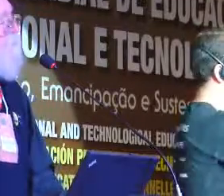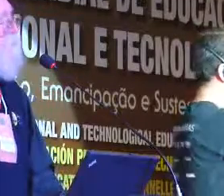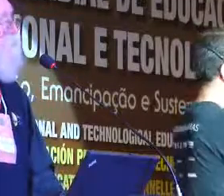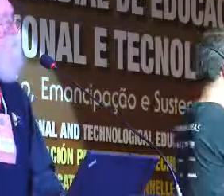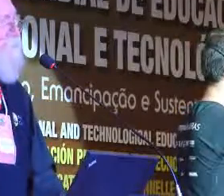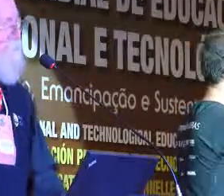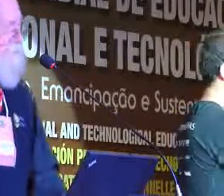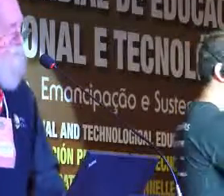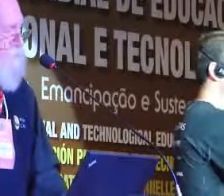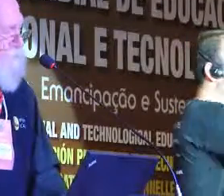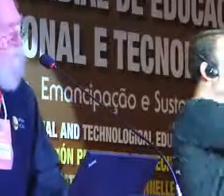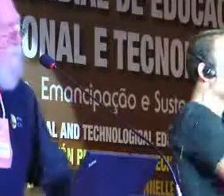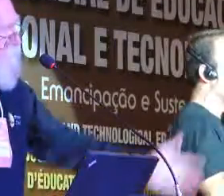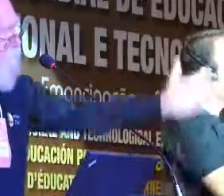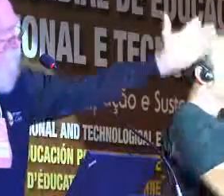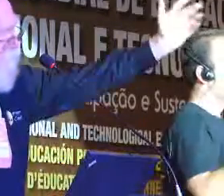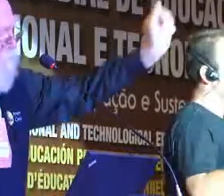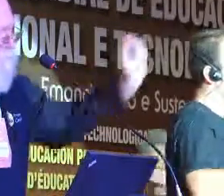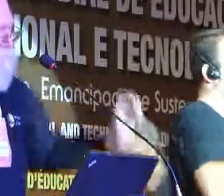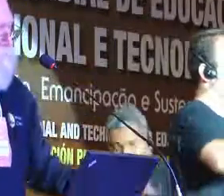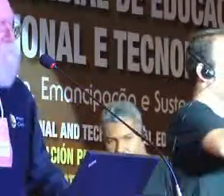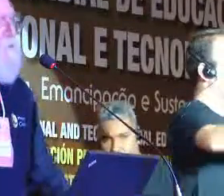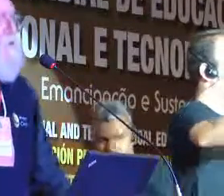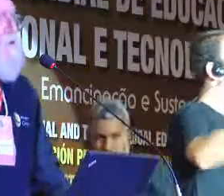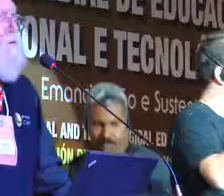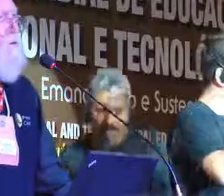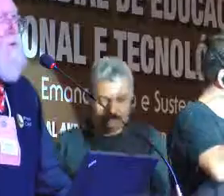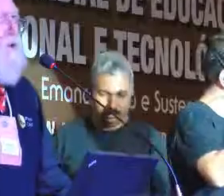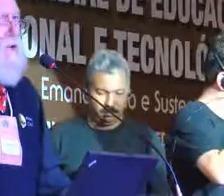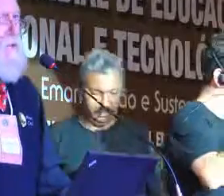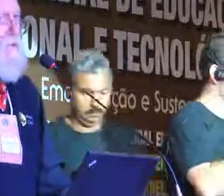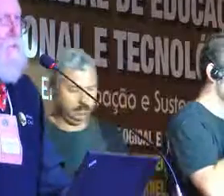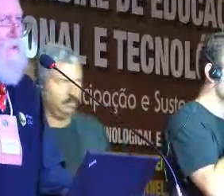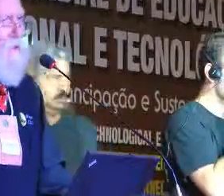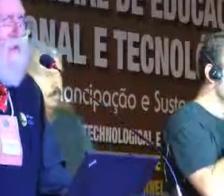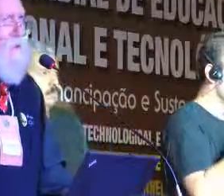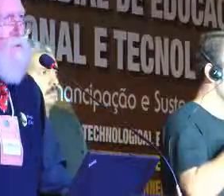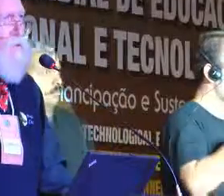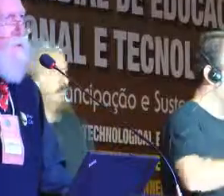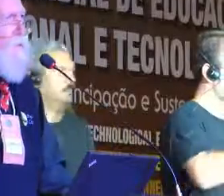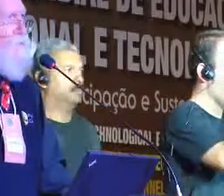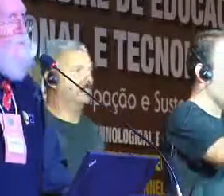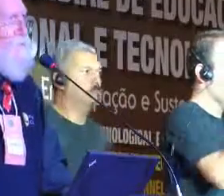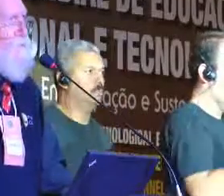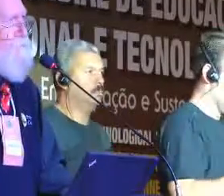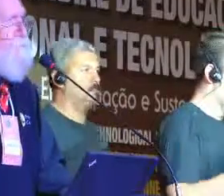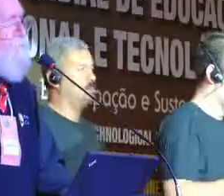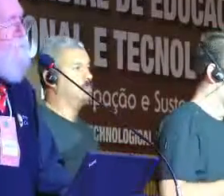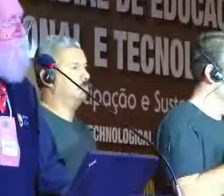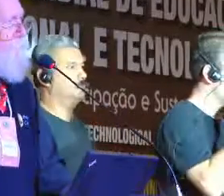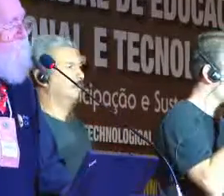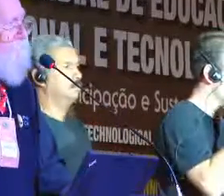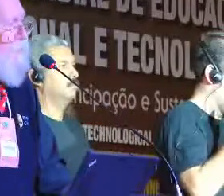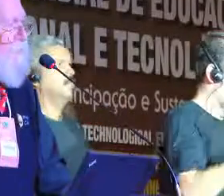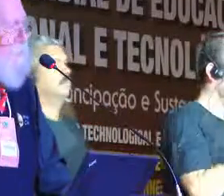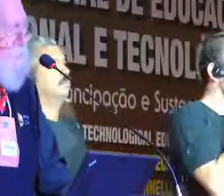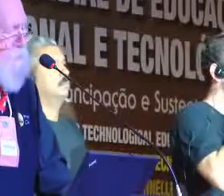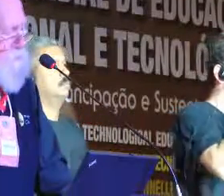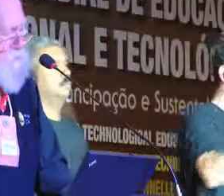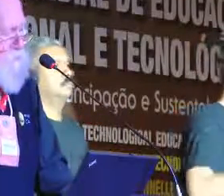In Curitiba, Brazil, not far from here, there was a high school that had no computer systems.